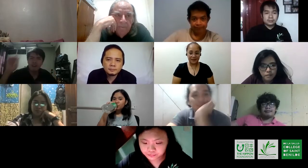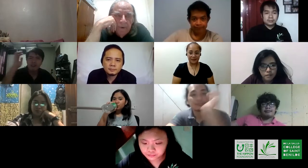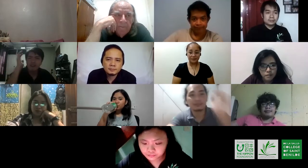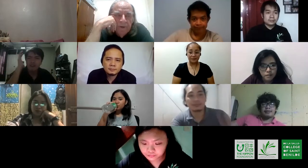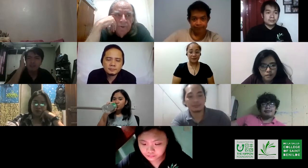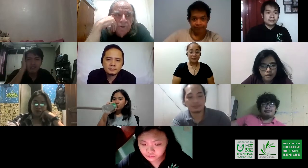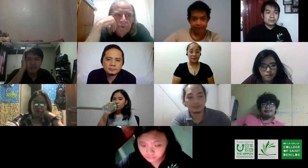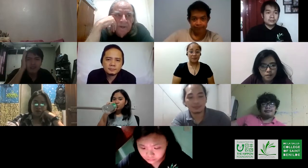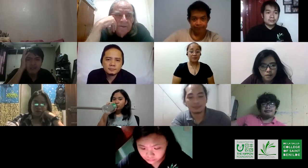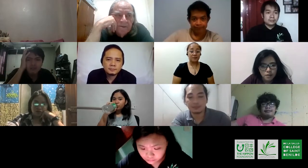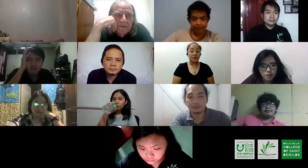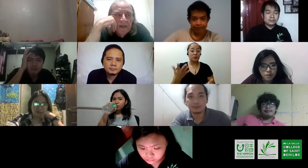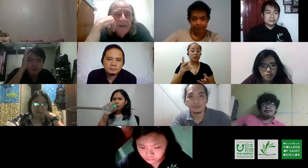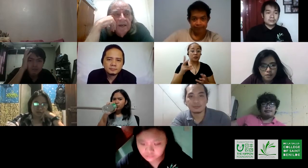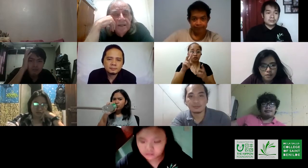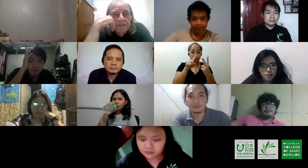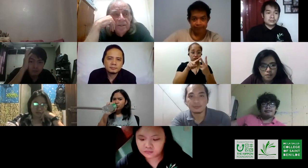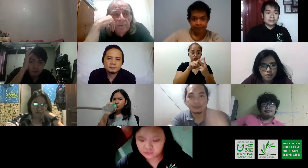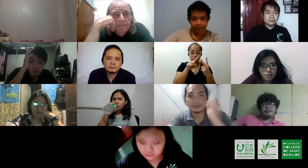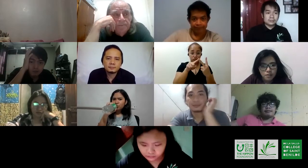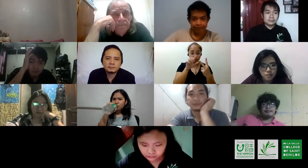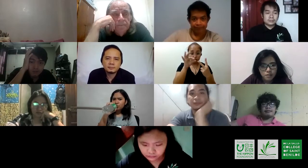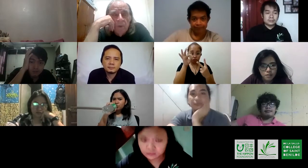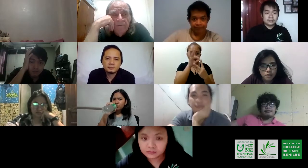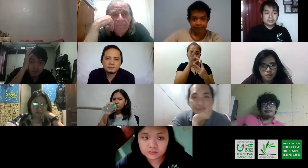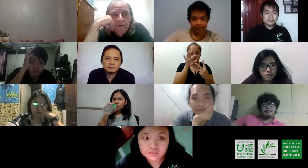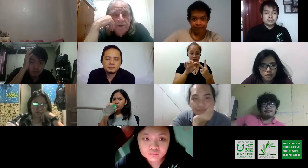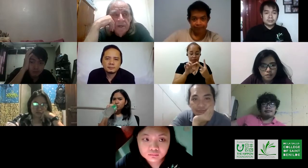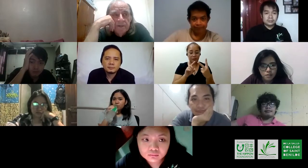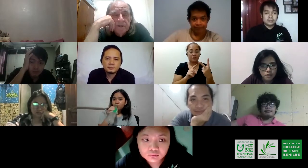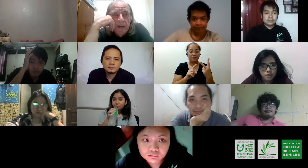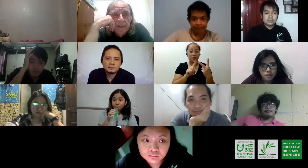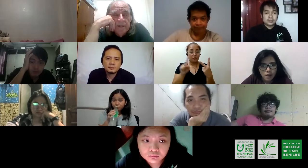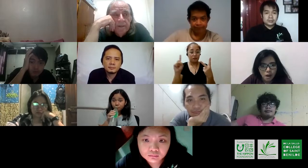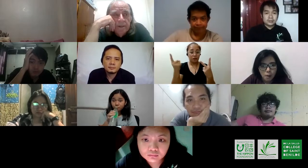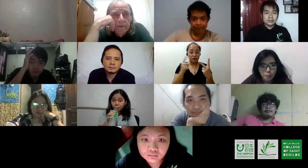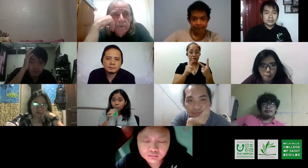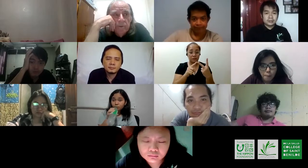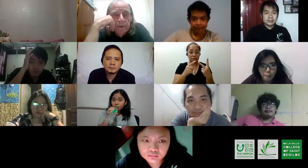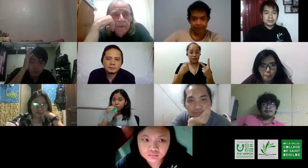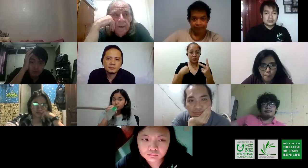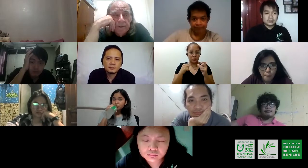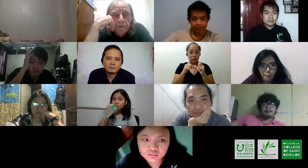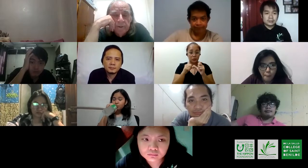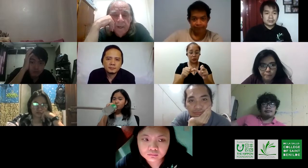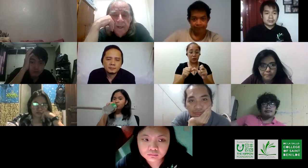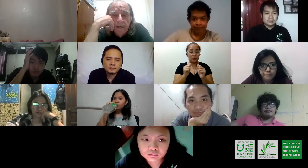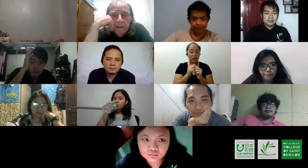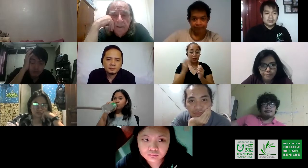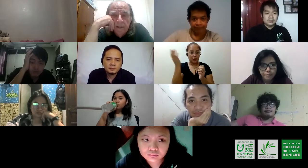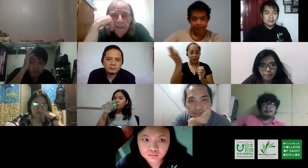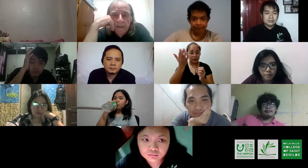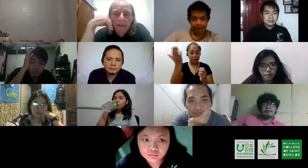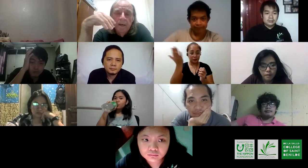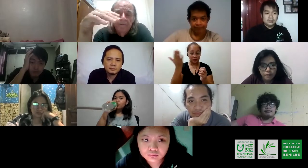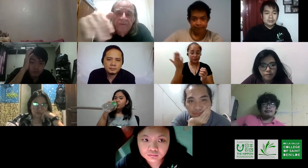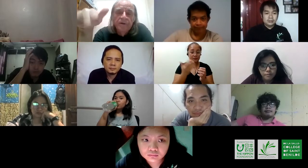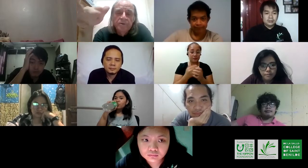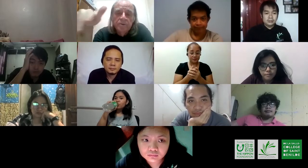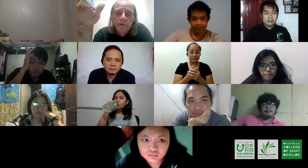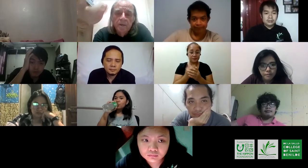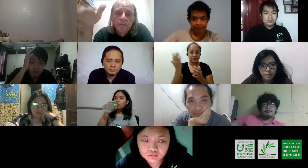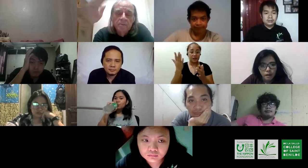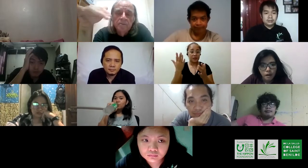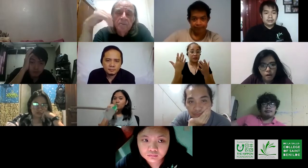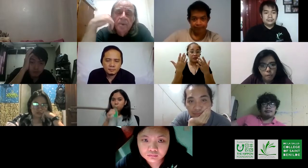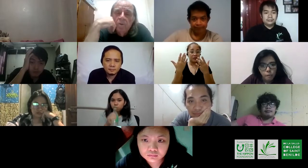Actually, probably two choices. So the first is I continue with the lecture that I